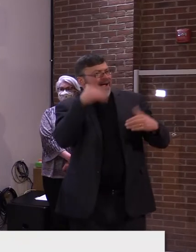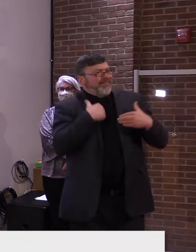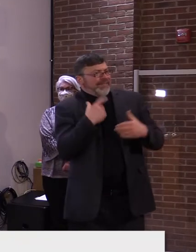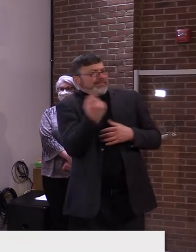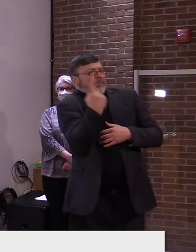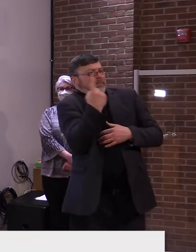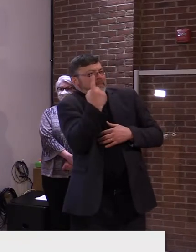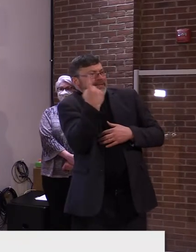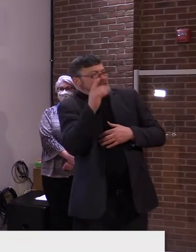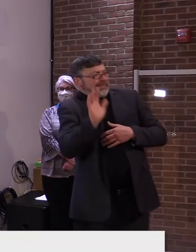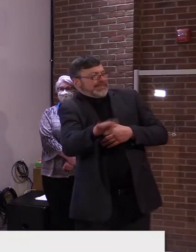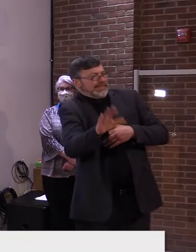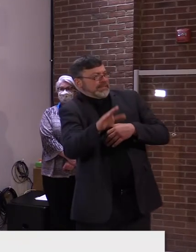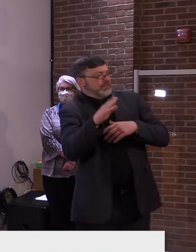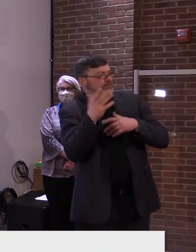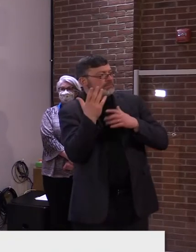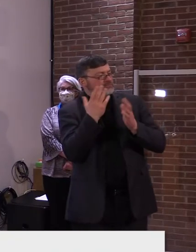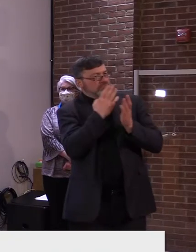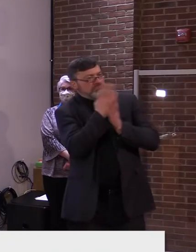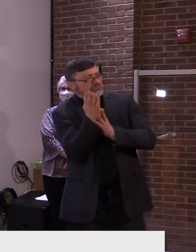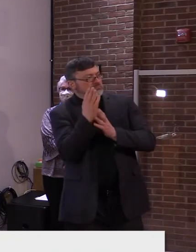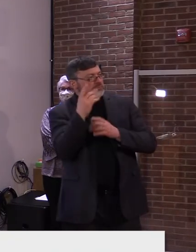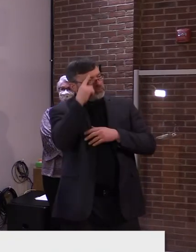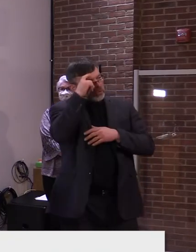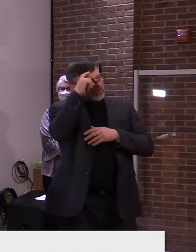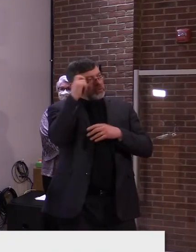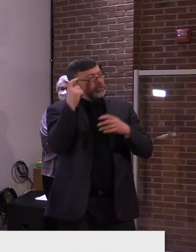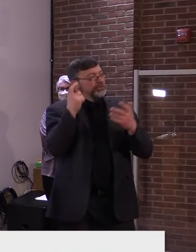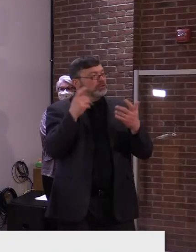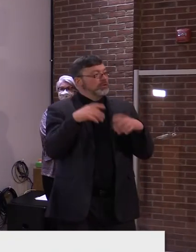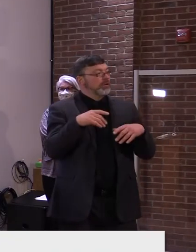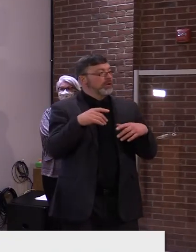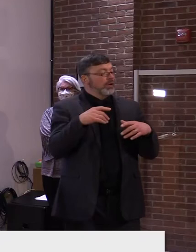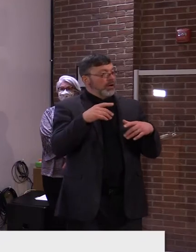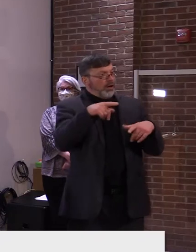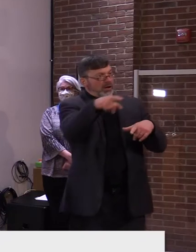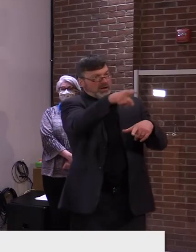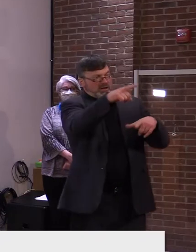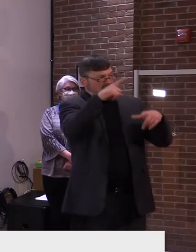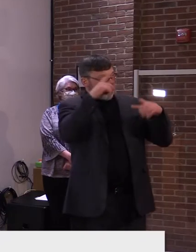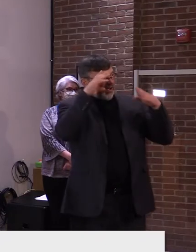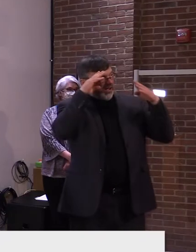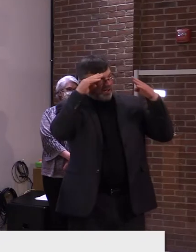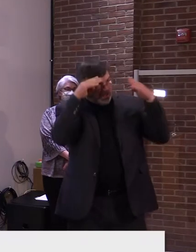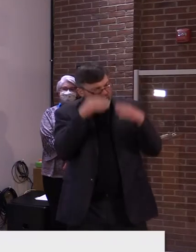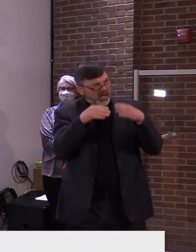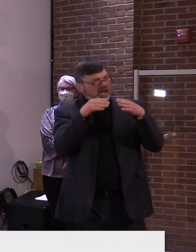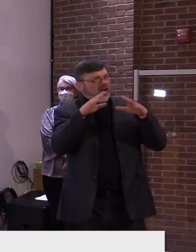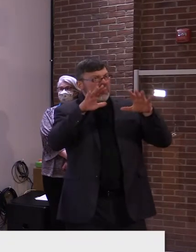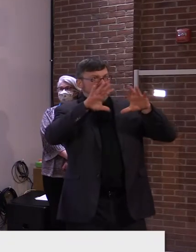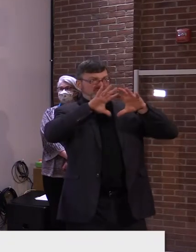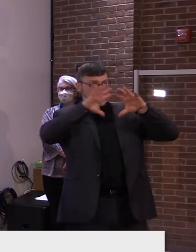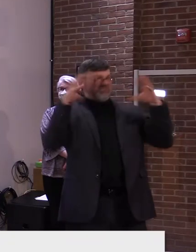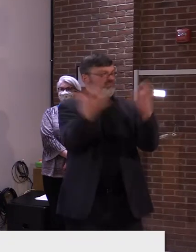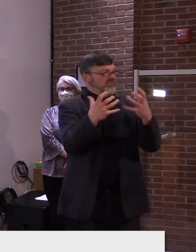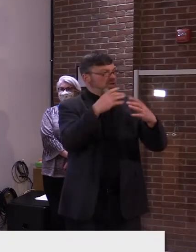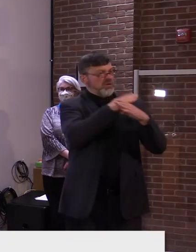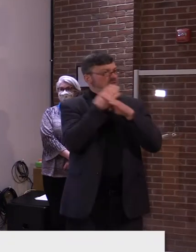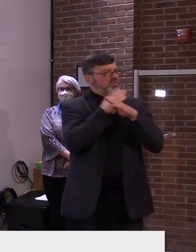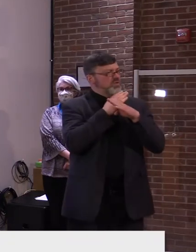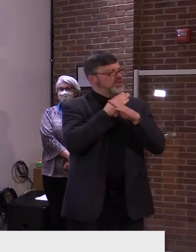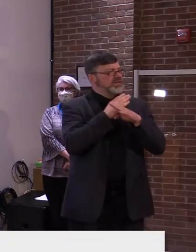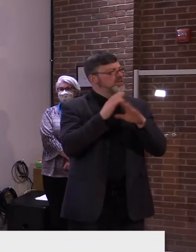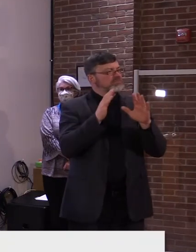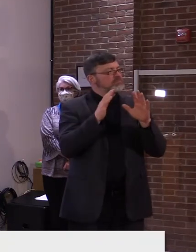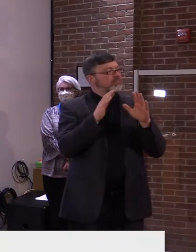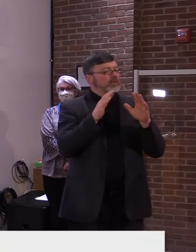immunity, whatever you choose to call it. We don't know the precise number with this virus at this time. Lowball